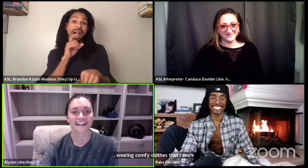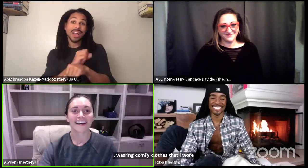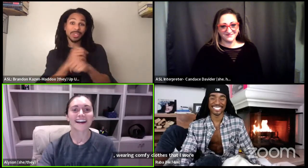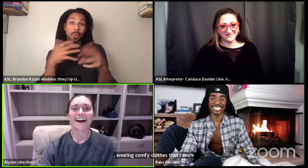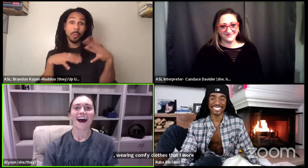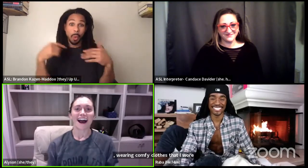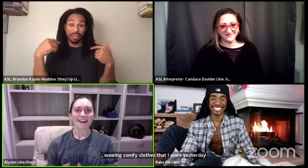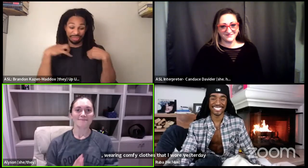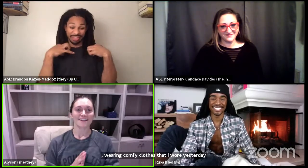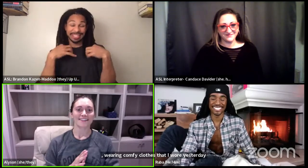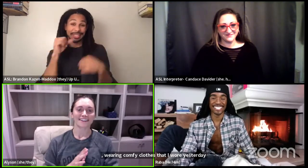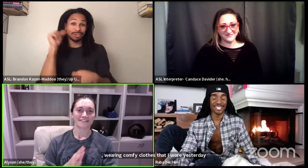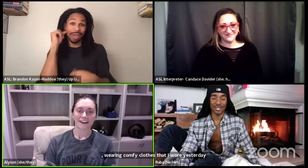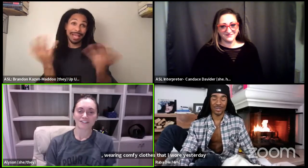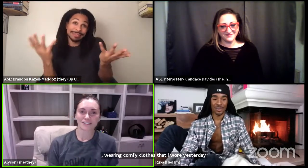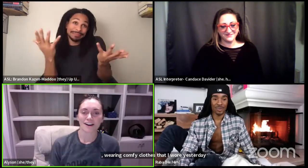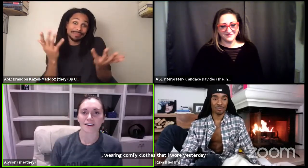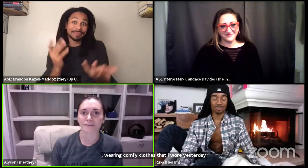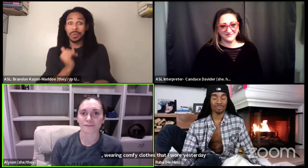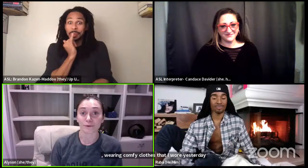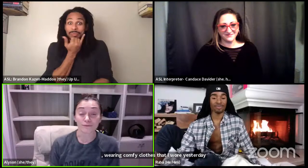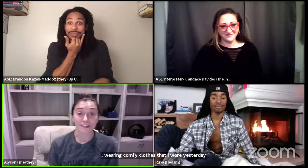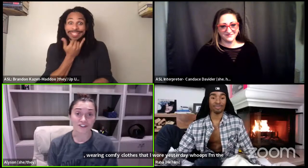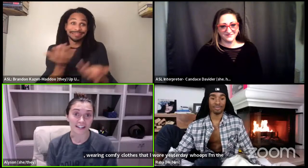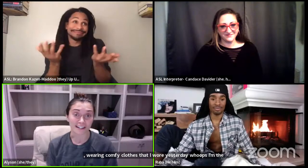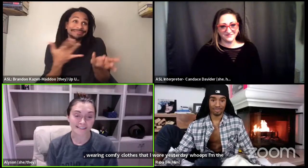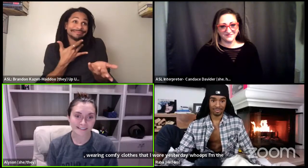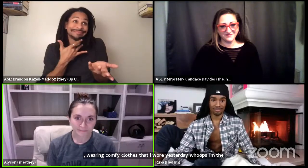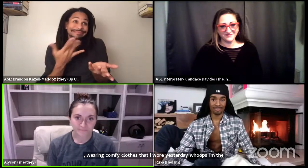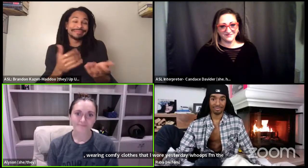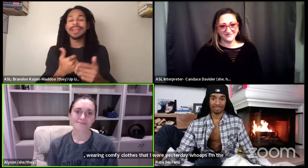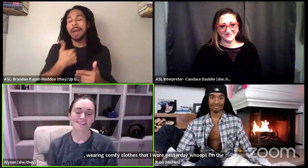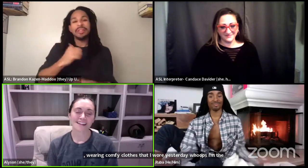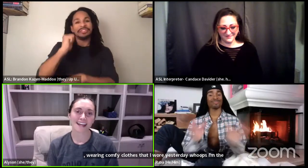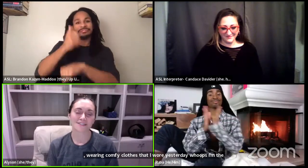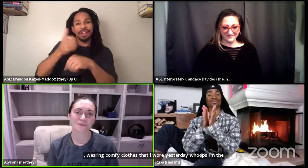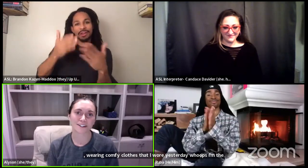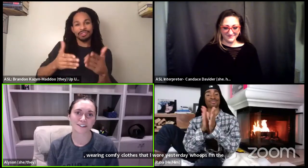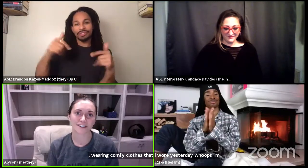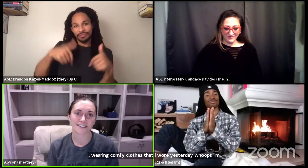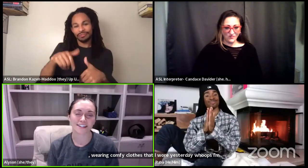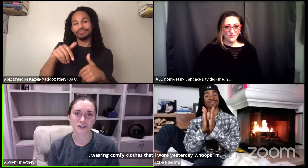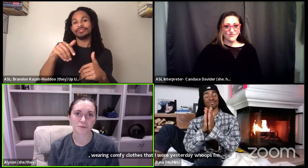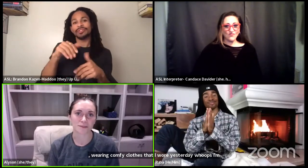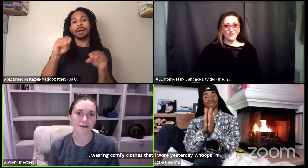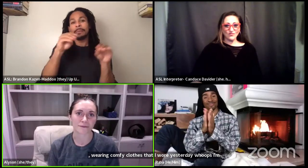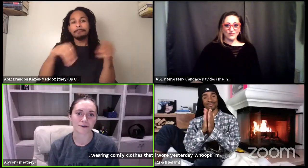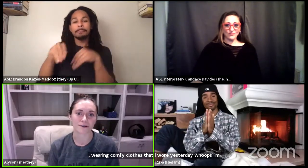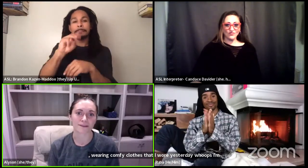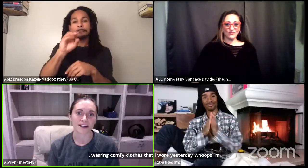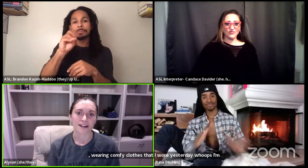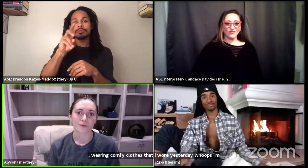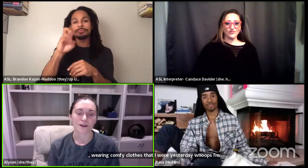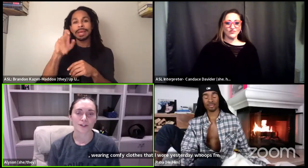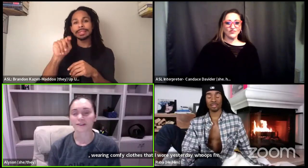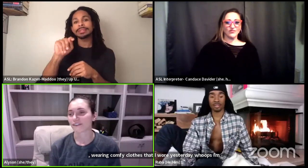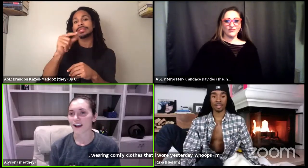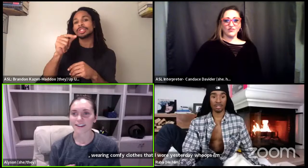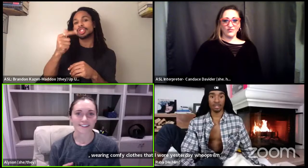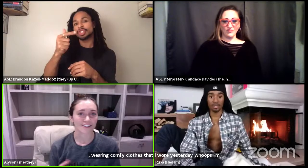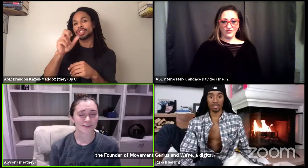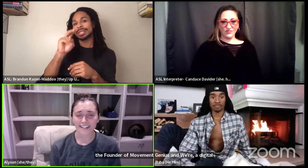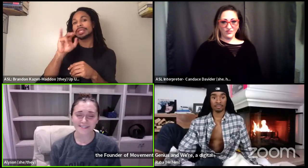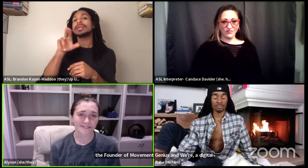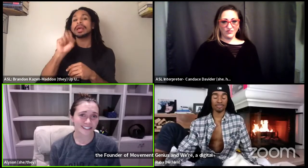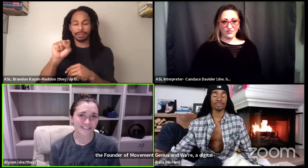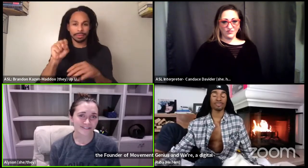Oops. I'm the founder of Movement Genius, and we're a digital platform where you can